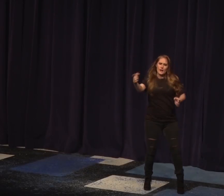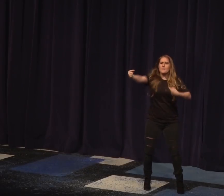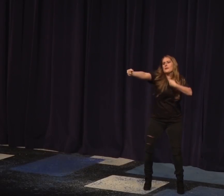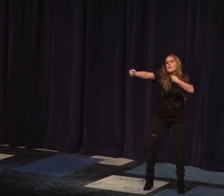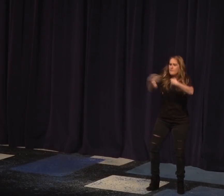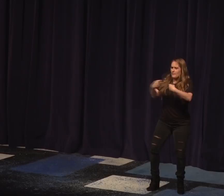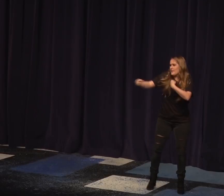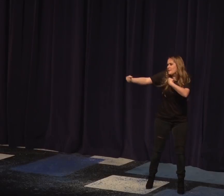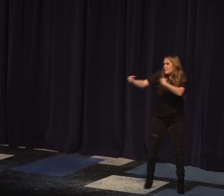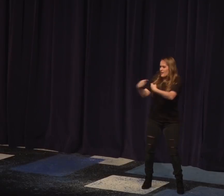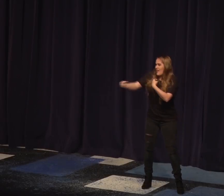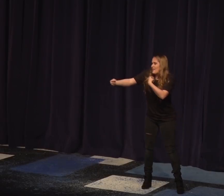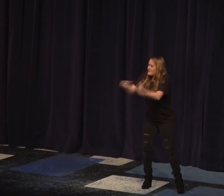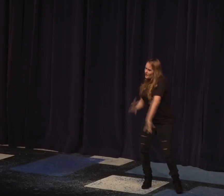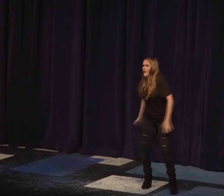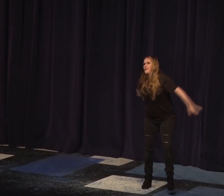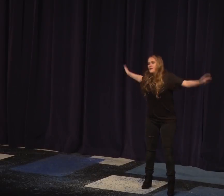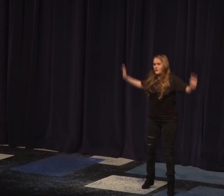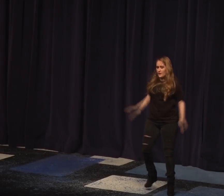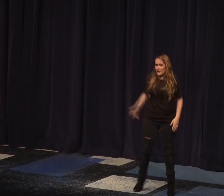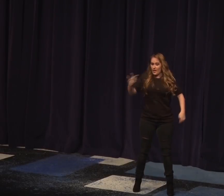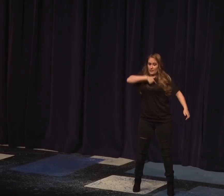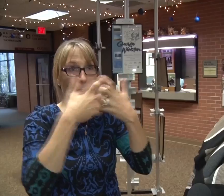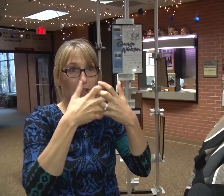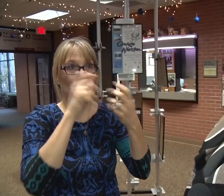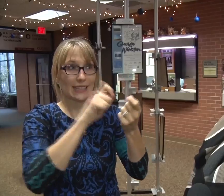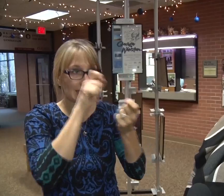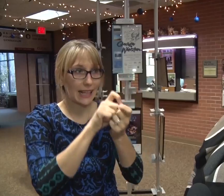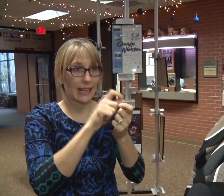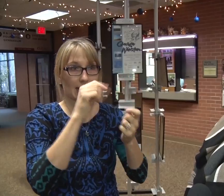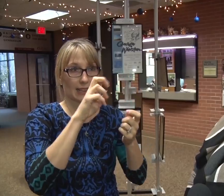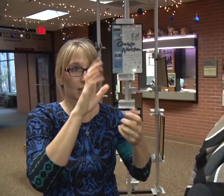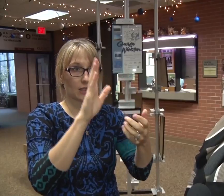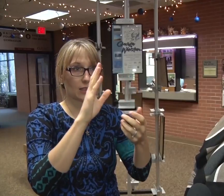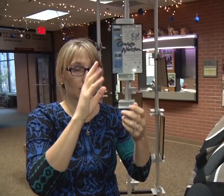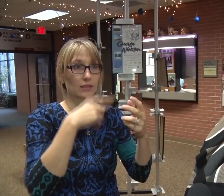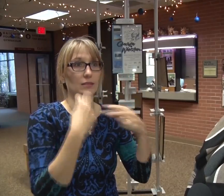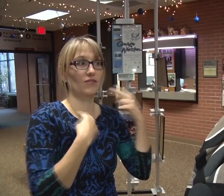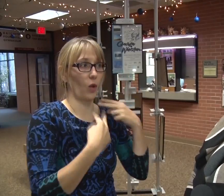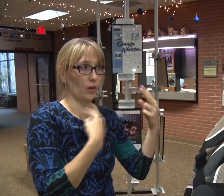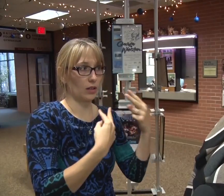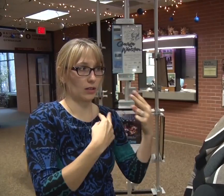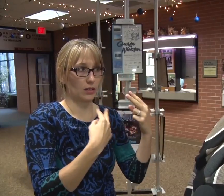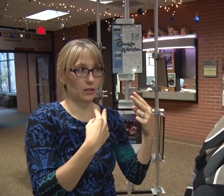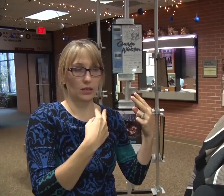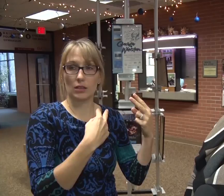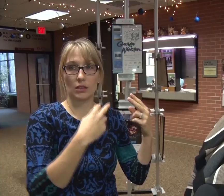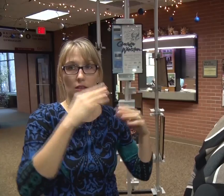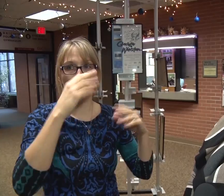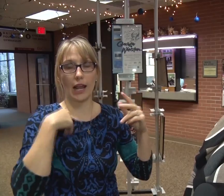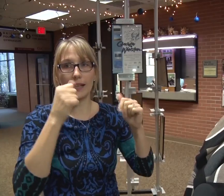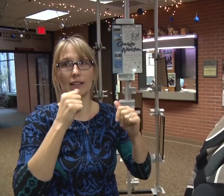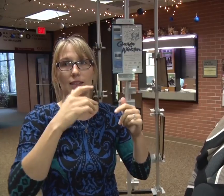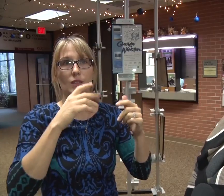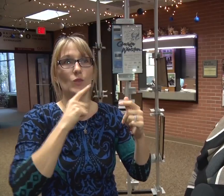see the music, we see the students perform the songs. It matches the music, it matches the voice, it matches the highs,